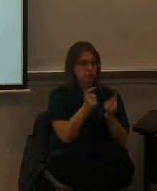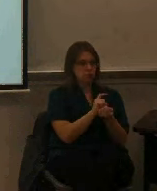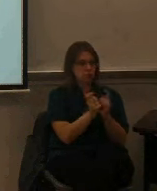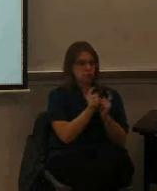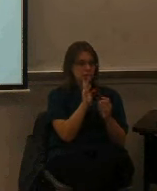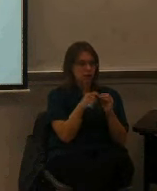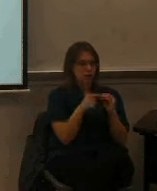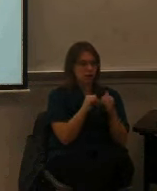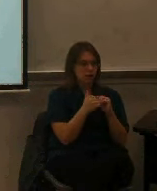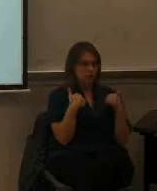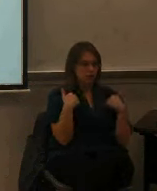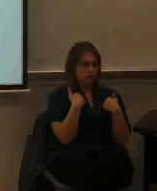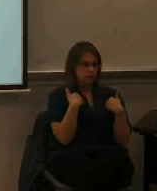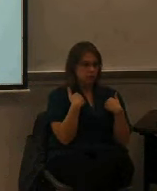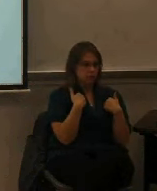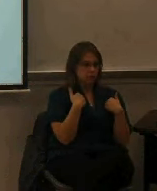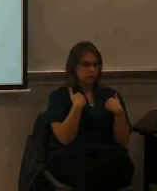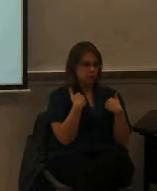talk about how animals